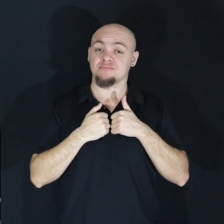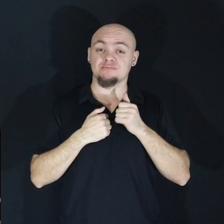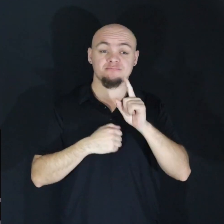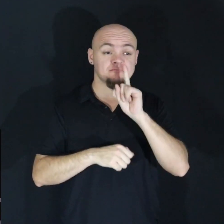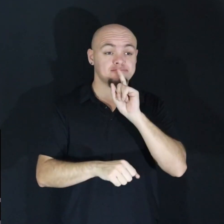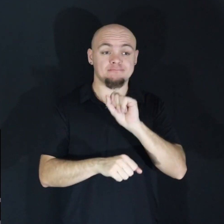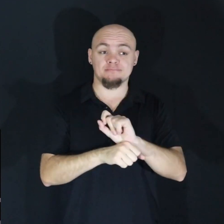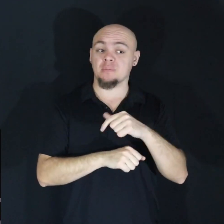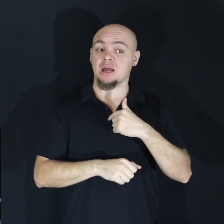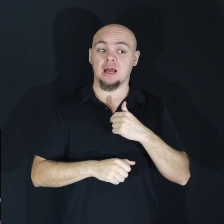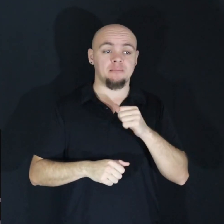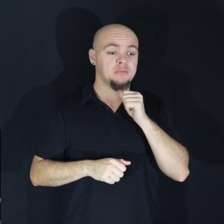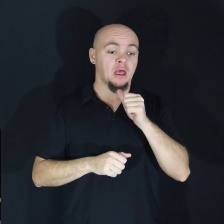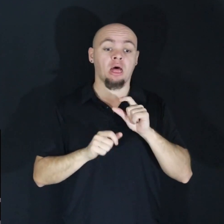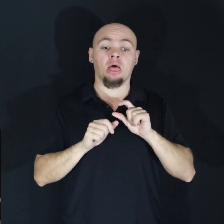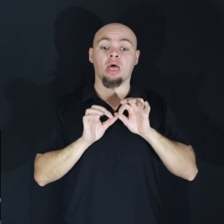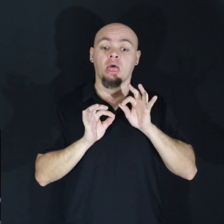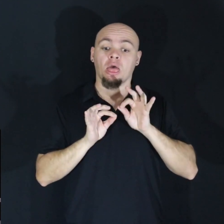not surviving.